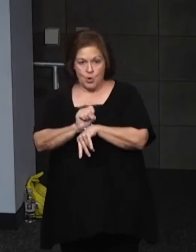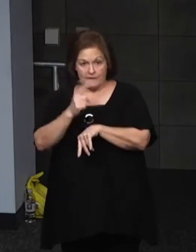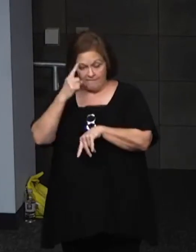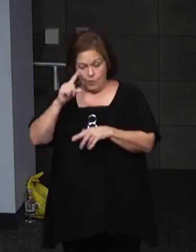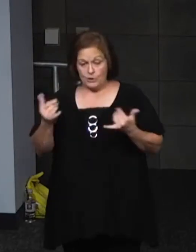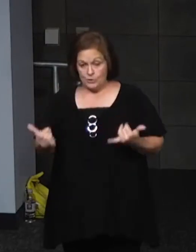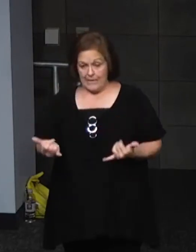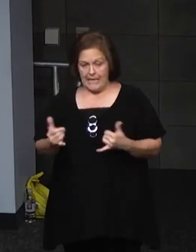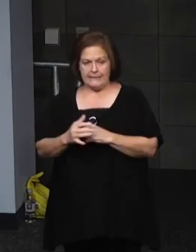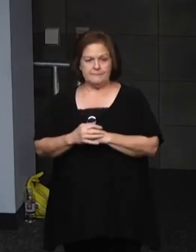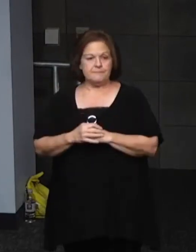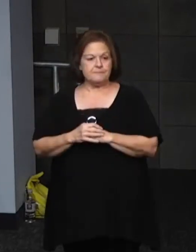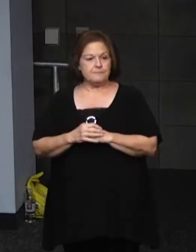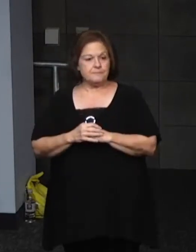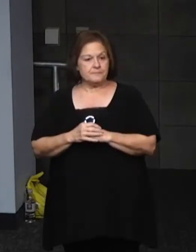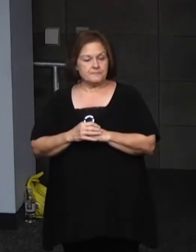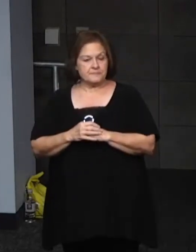Thank you.